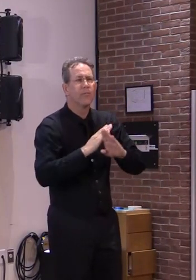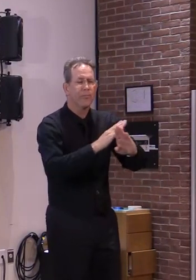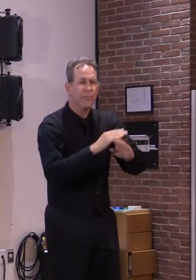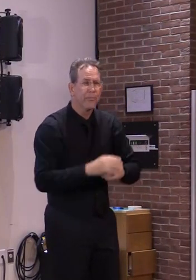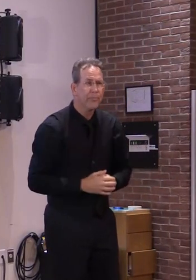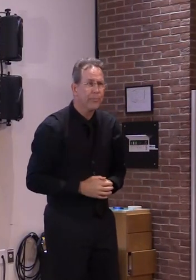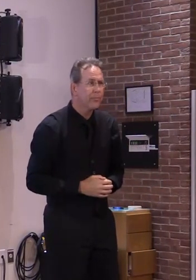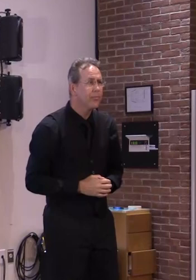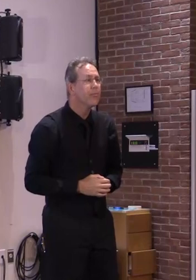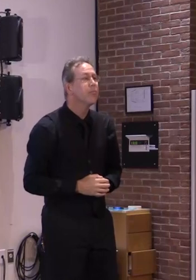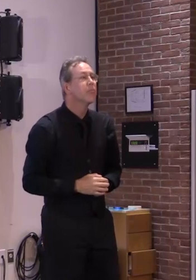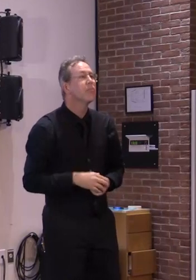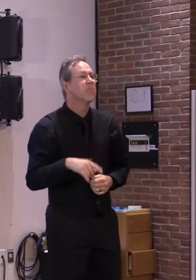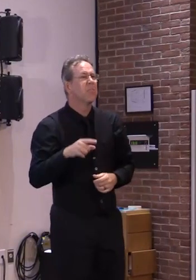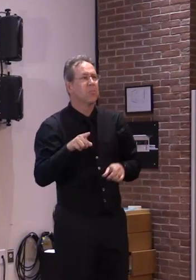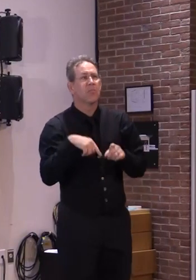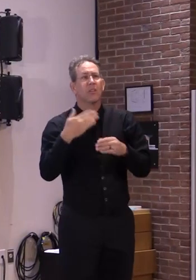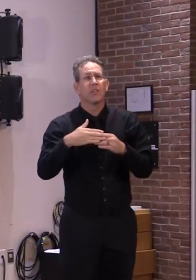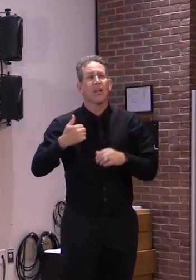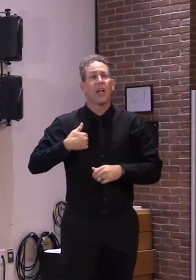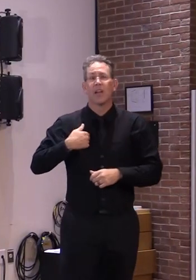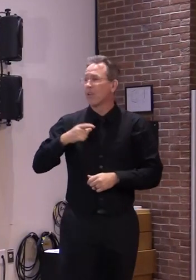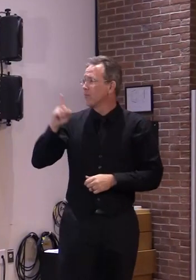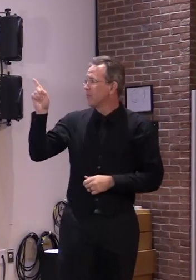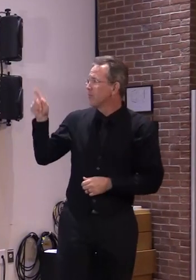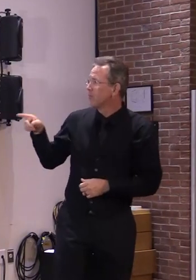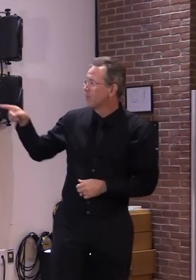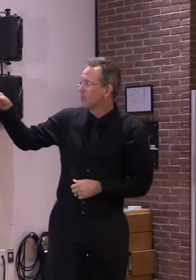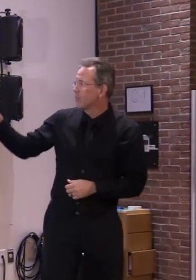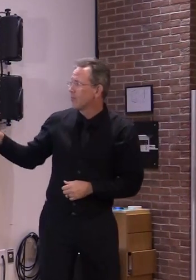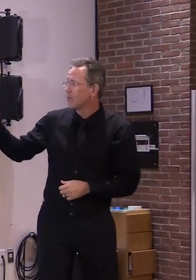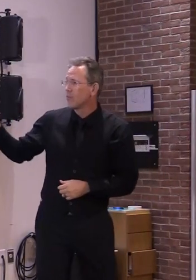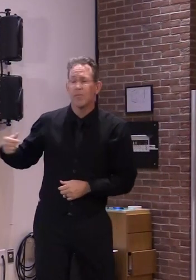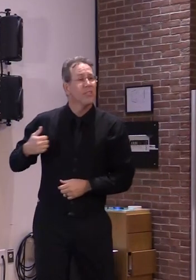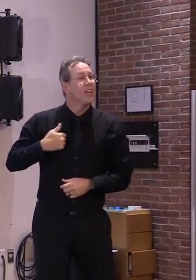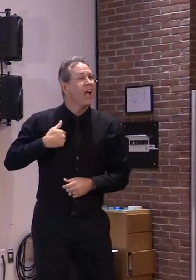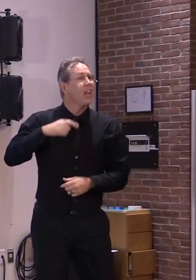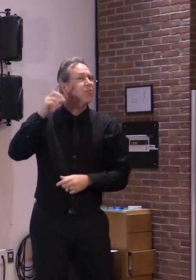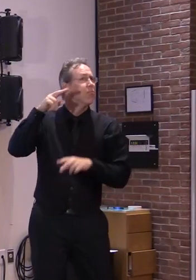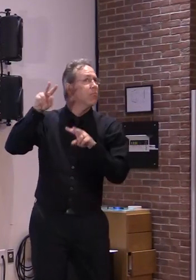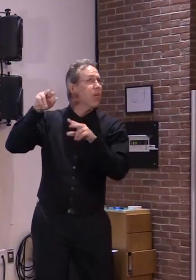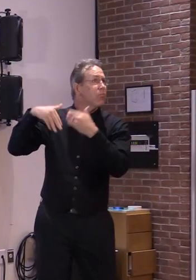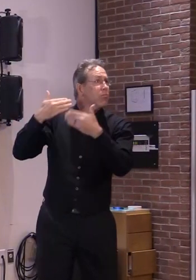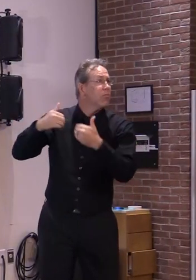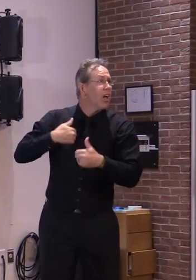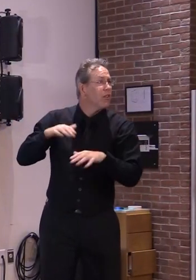of the border, the trends there have been very strong over the past week.